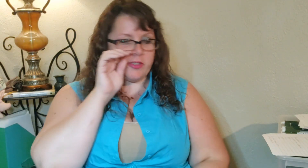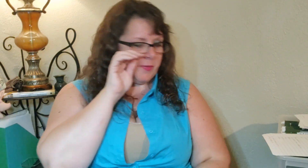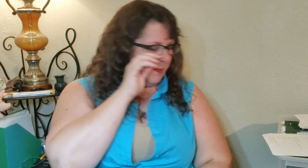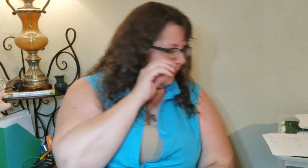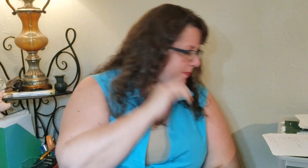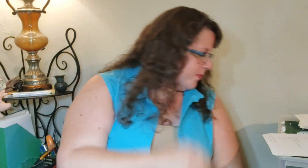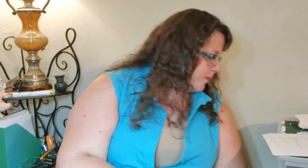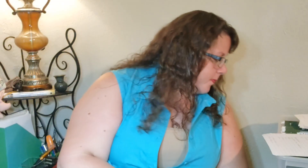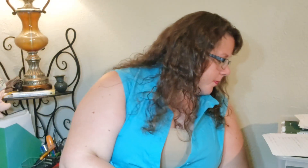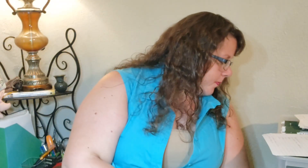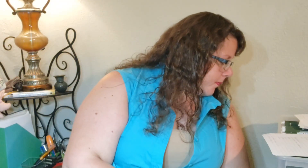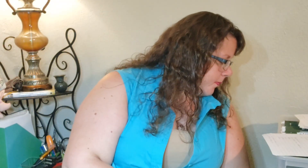question.